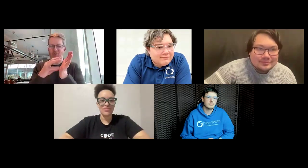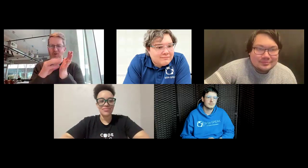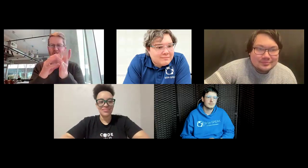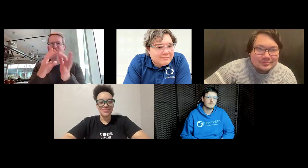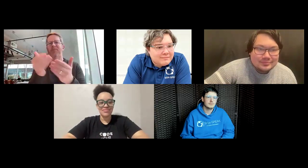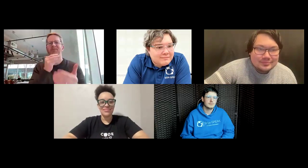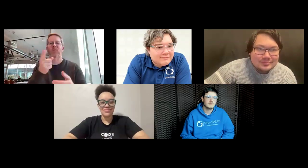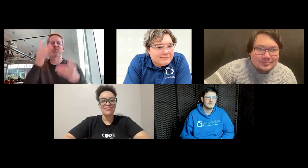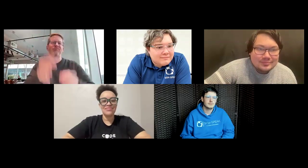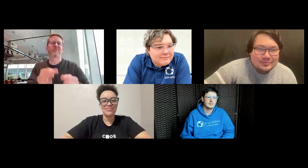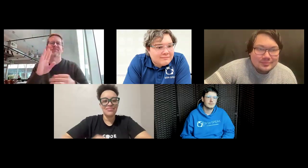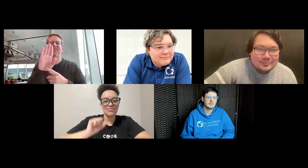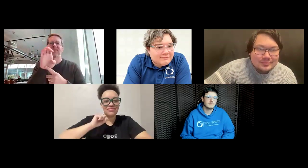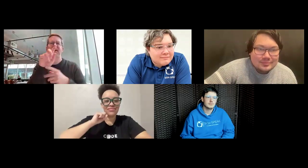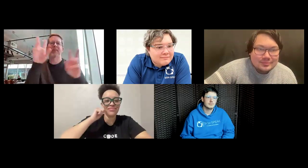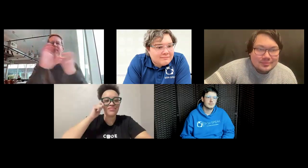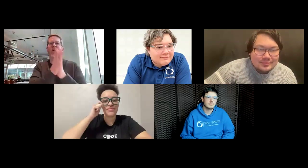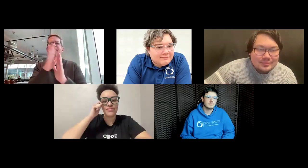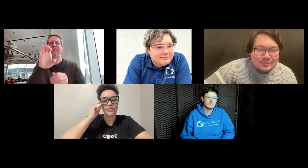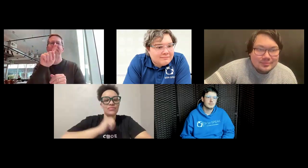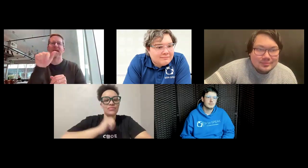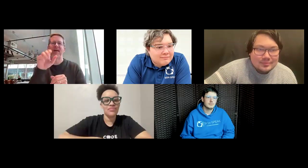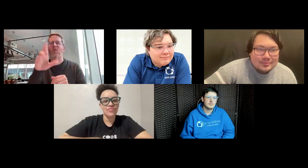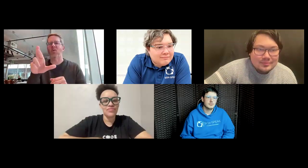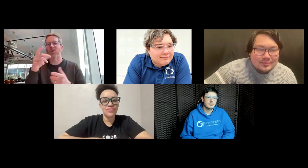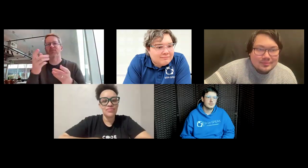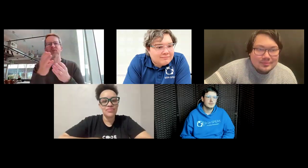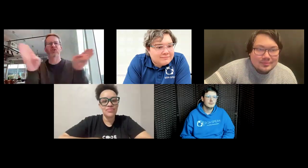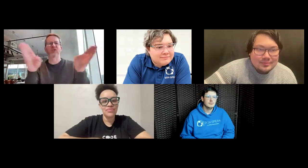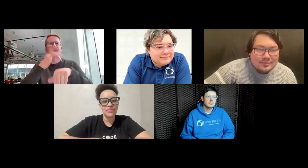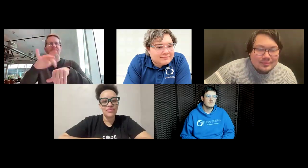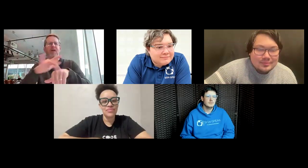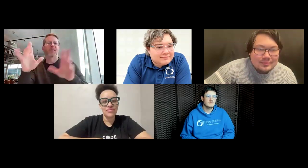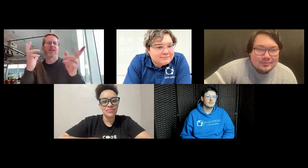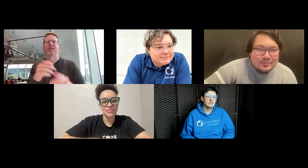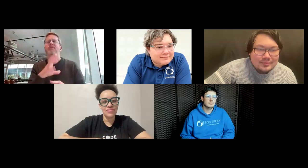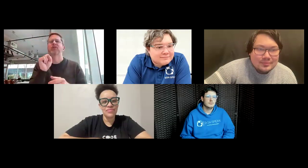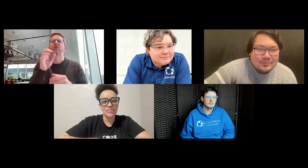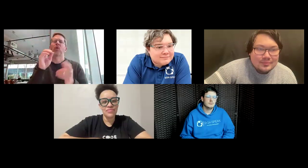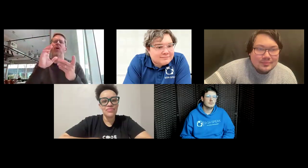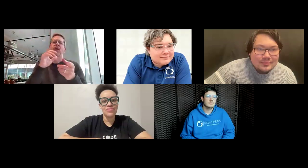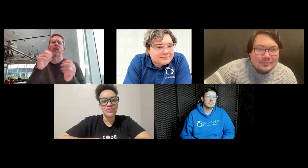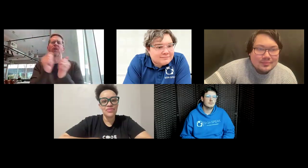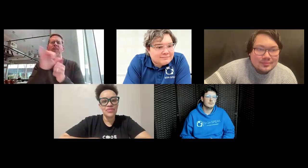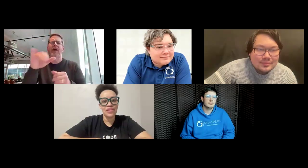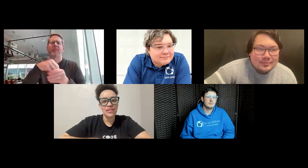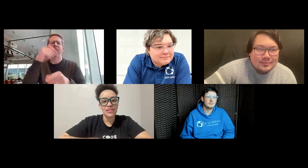a preview after it's done a series of learning and then, transforming the data and making that available in